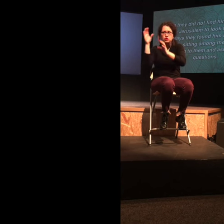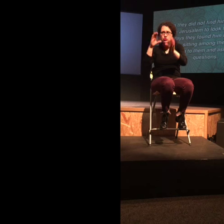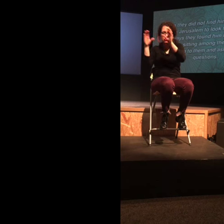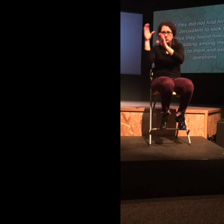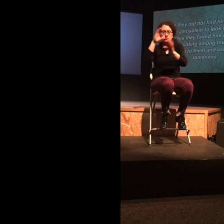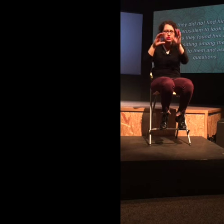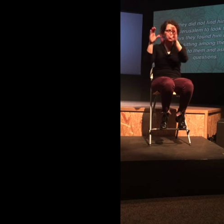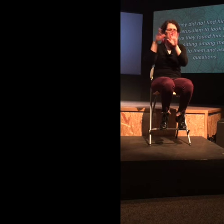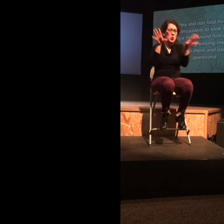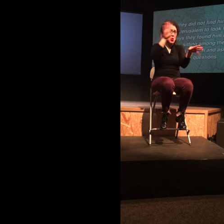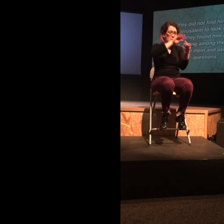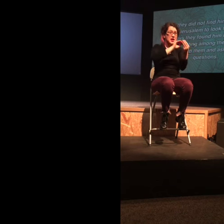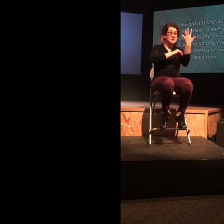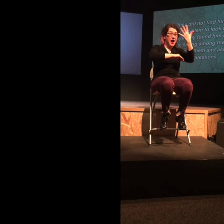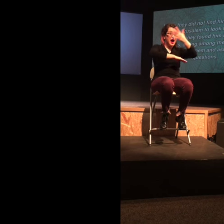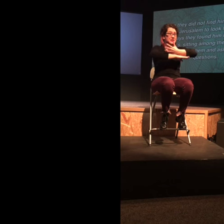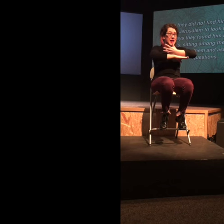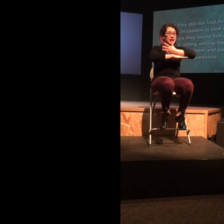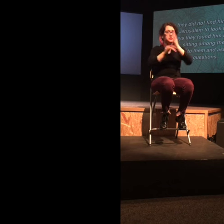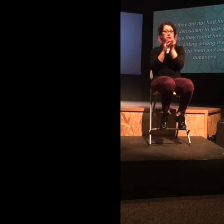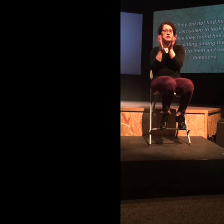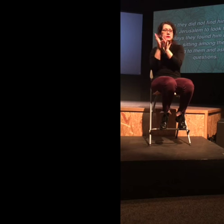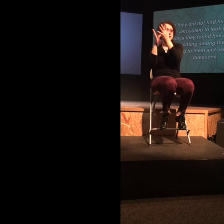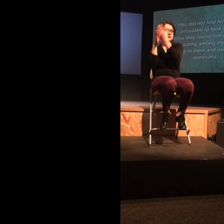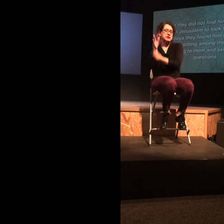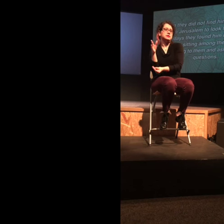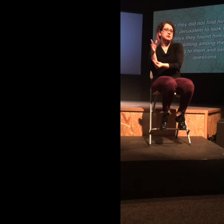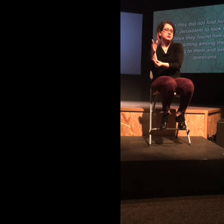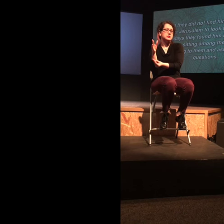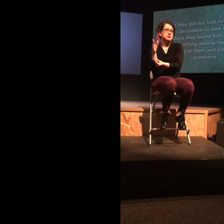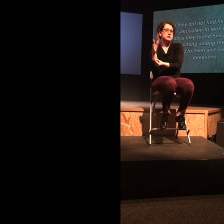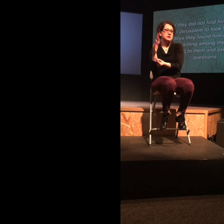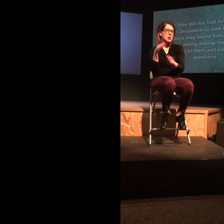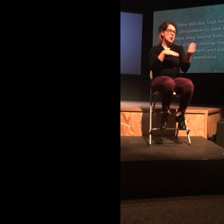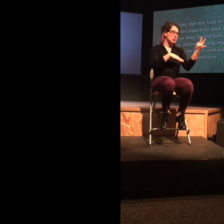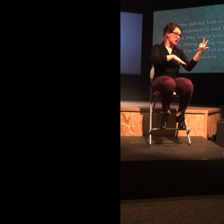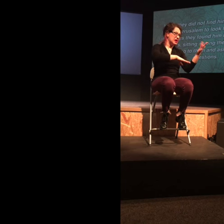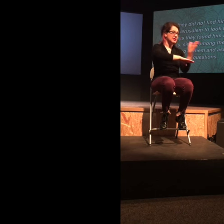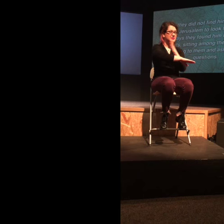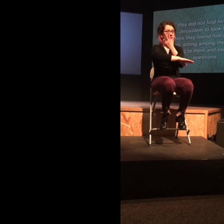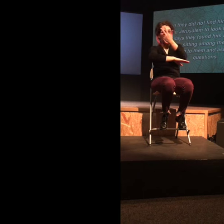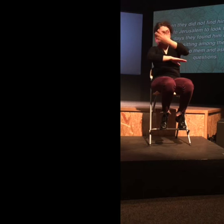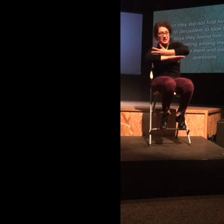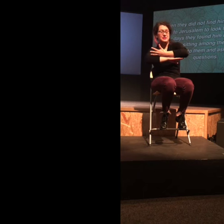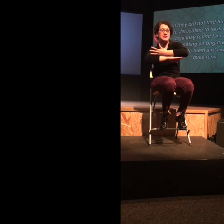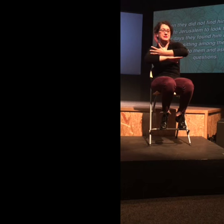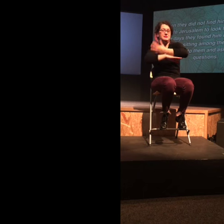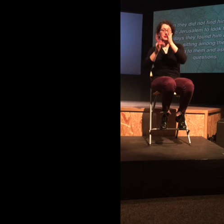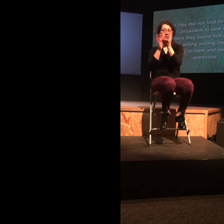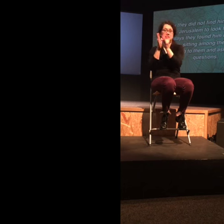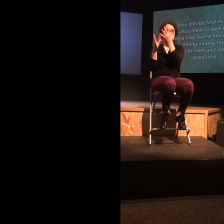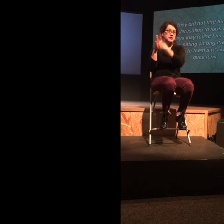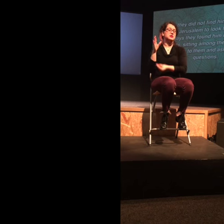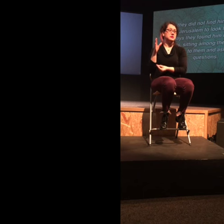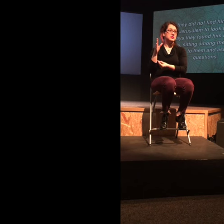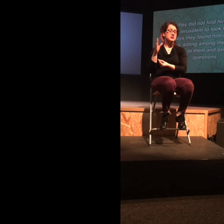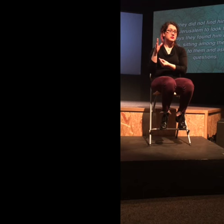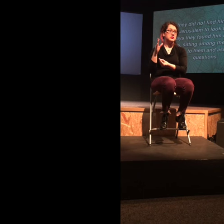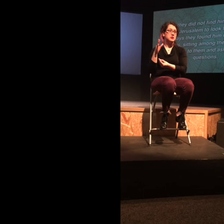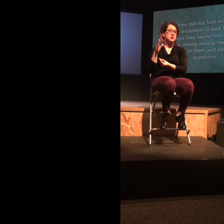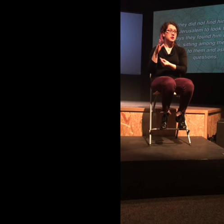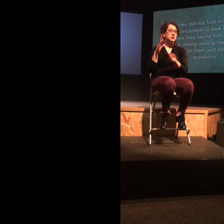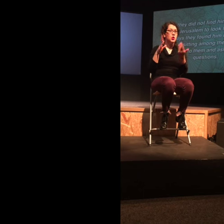total of 3 days. So either way, Jesus is missing from them for 3 to 5 days. After 3 days, they